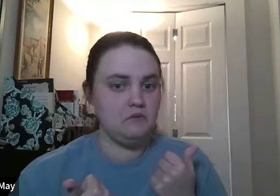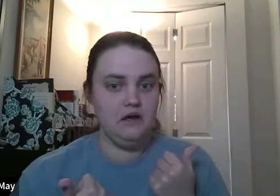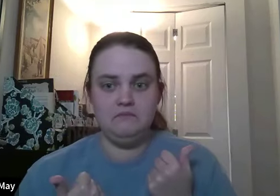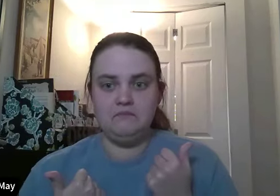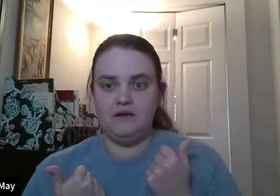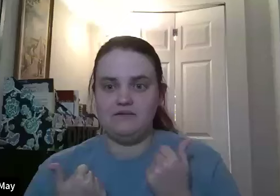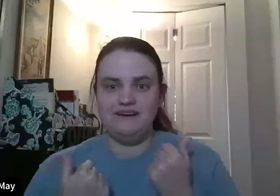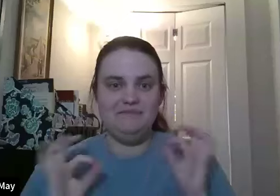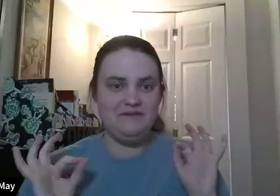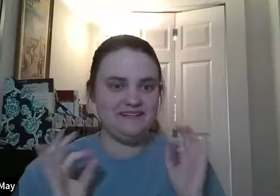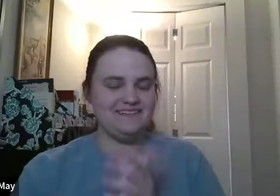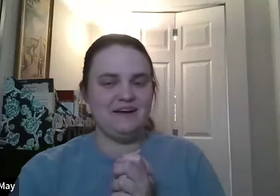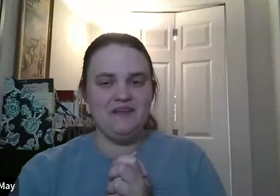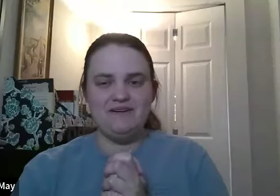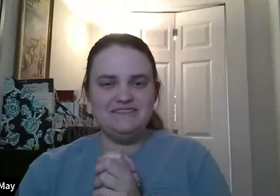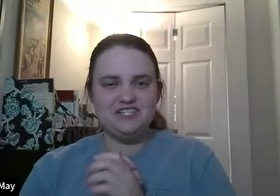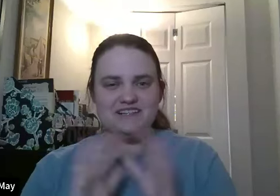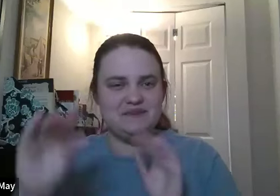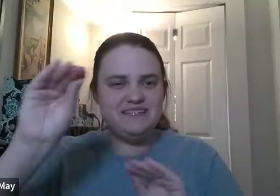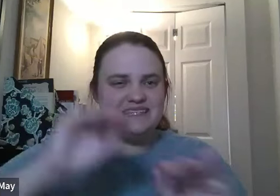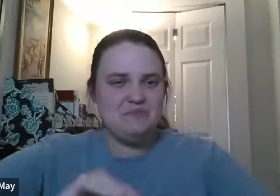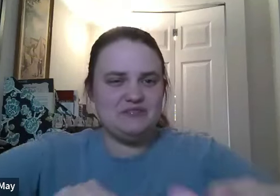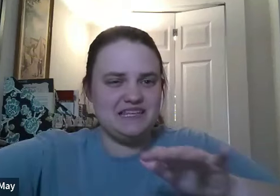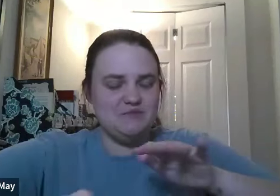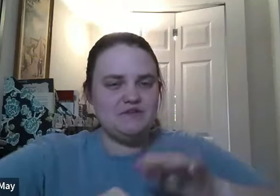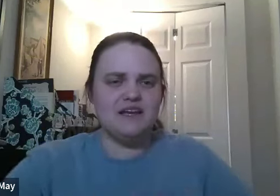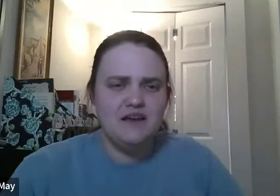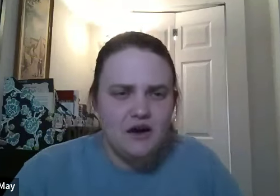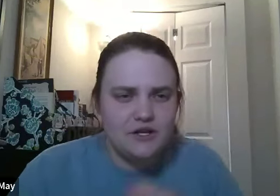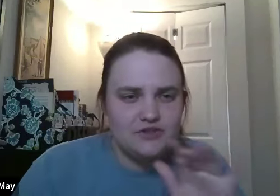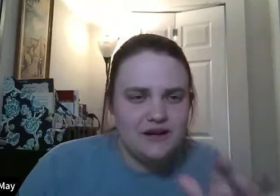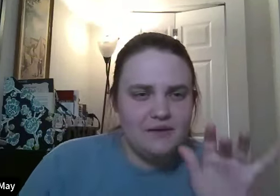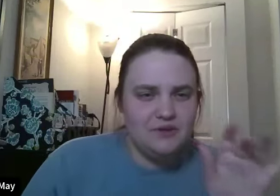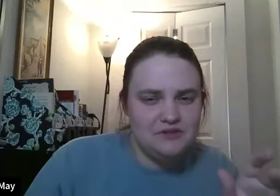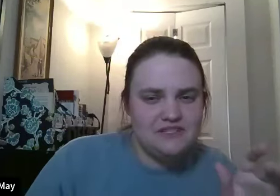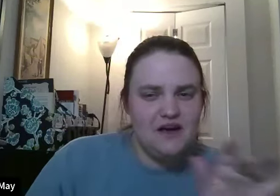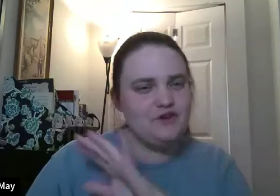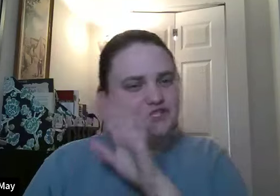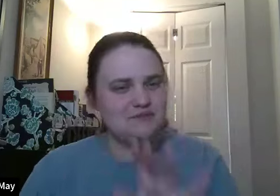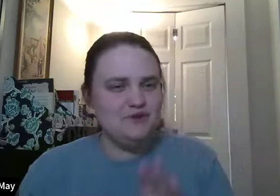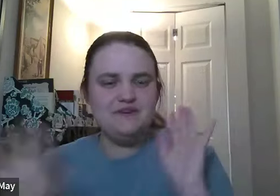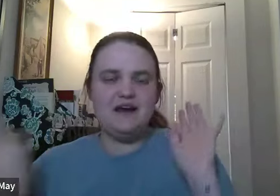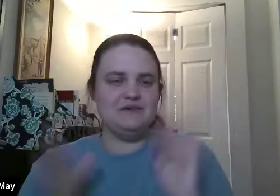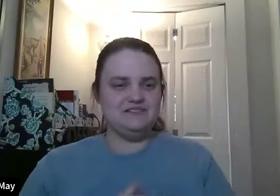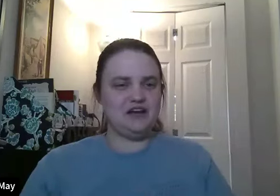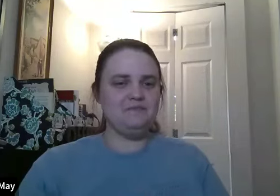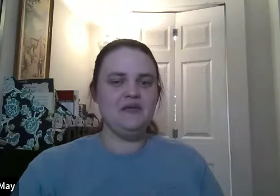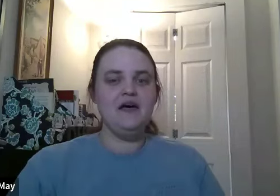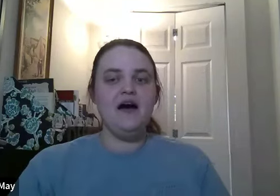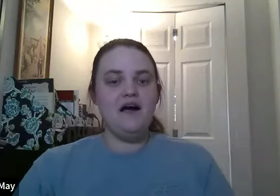Okay. All righty. Perfect. Okay. I always have to check. Sometimes I see people's hands moving. I'm like, are you trying to unmute yourself? Are you just moving? I always have to check.